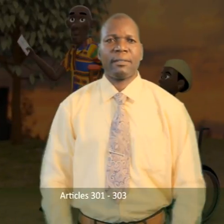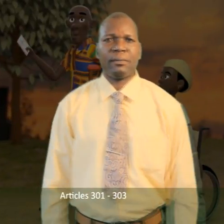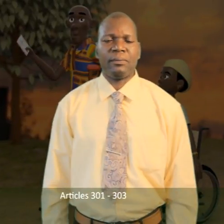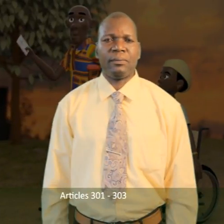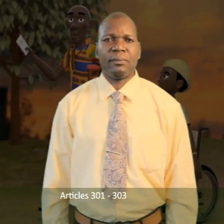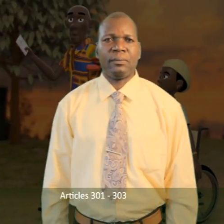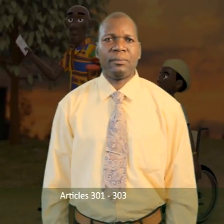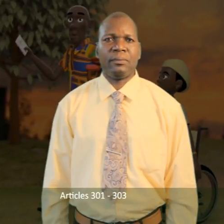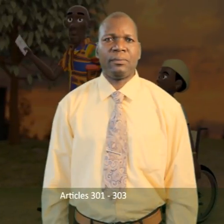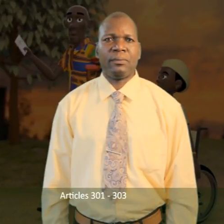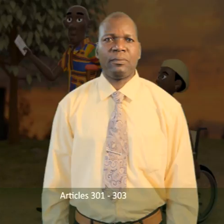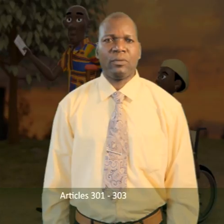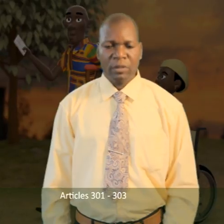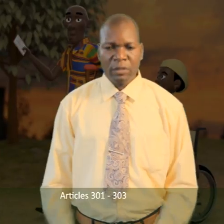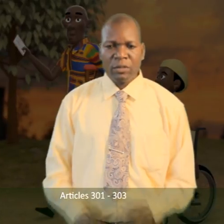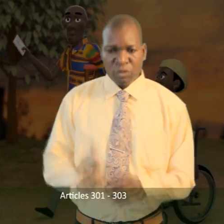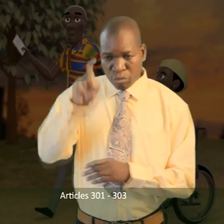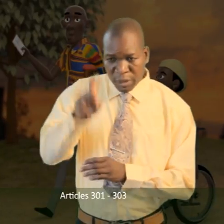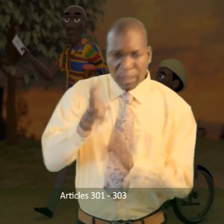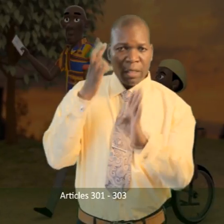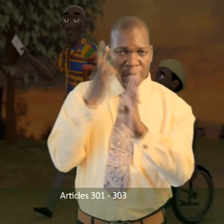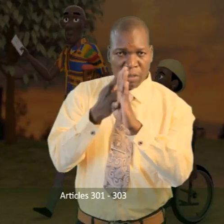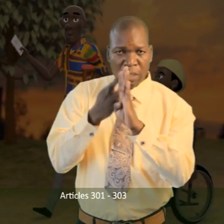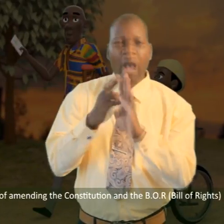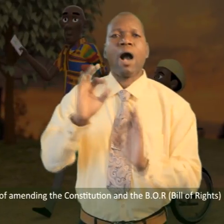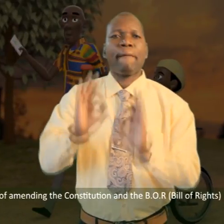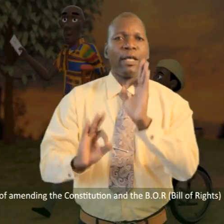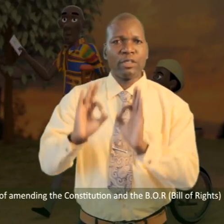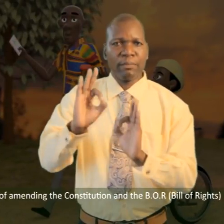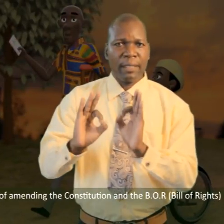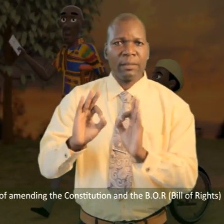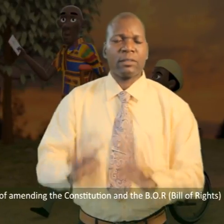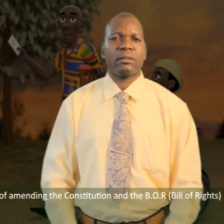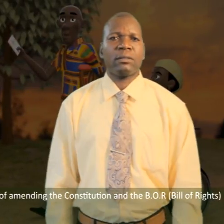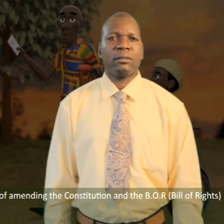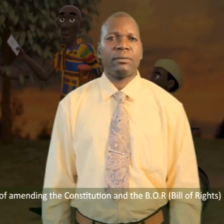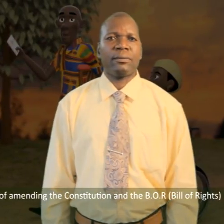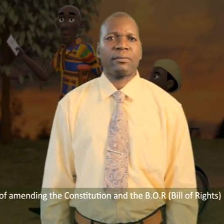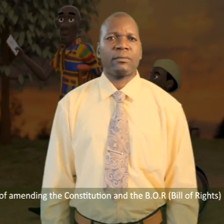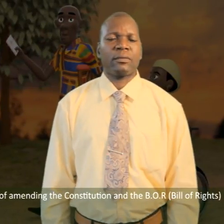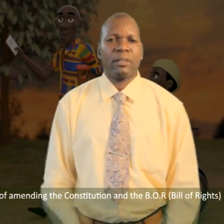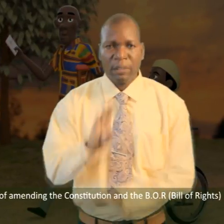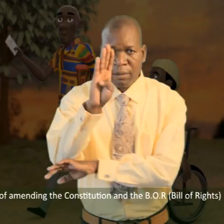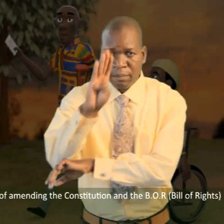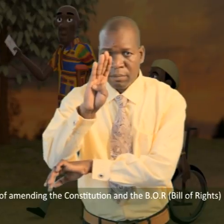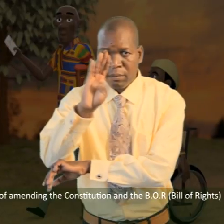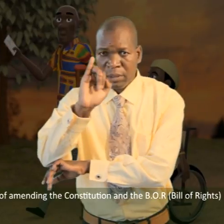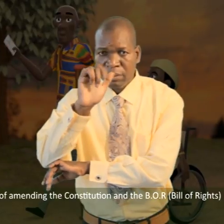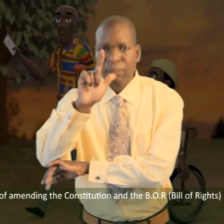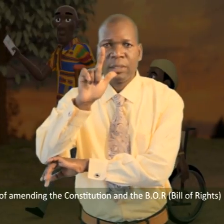Articles 301 to 303. Process of amending the Constitution and the BOR or the Bill of